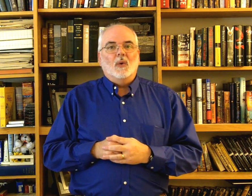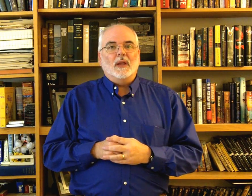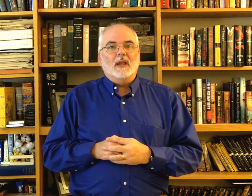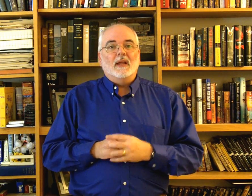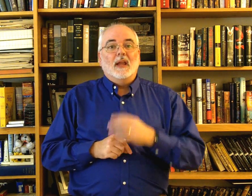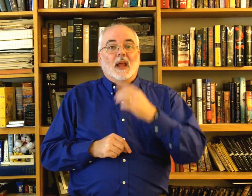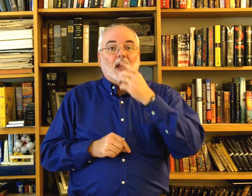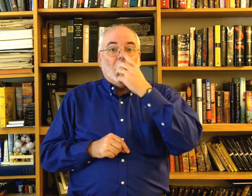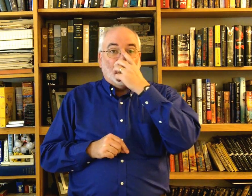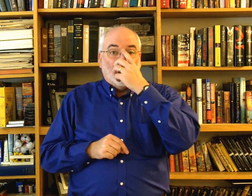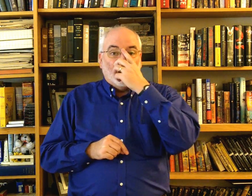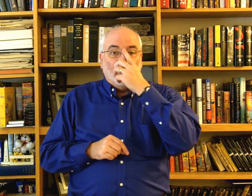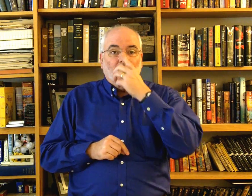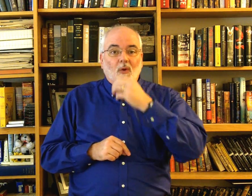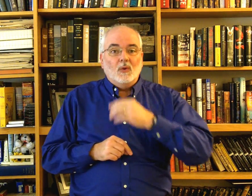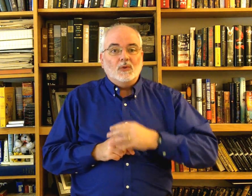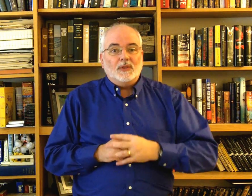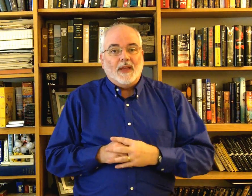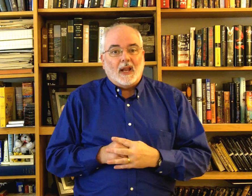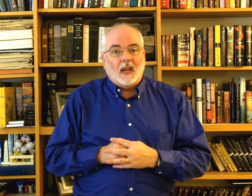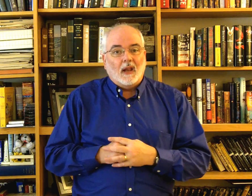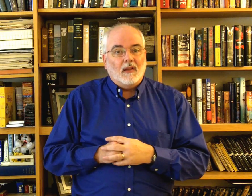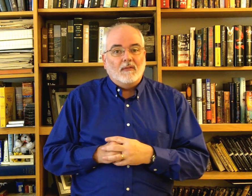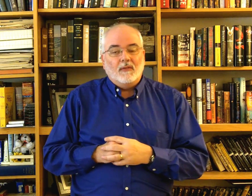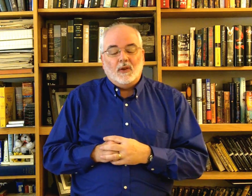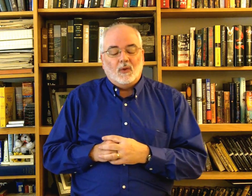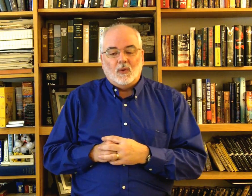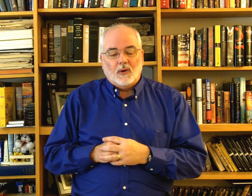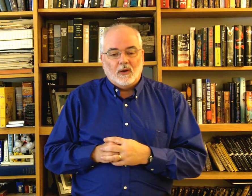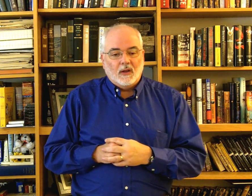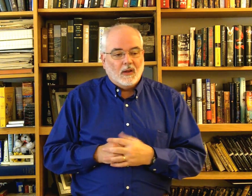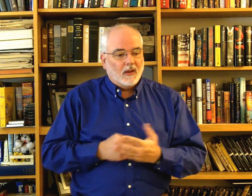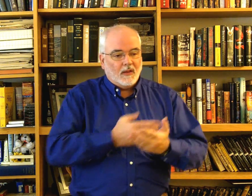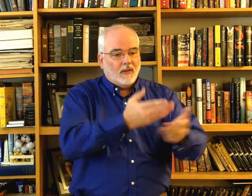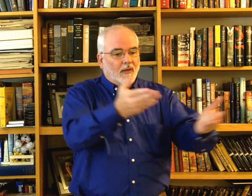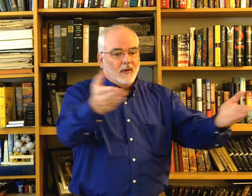Okay. Those that love the Lord,